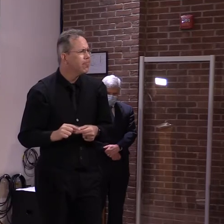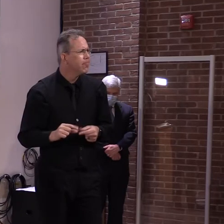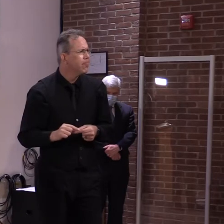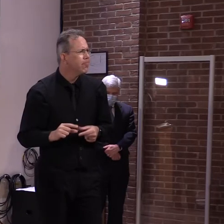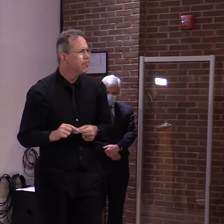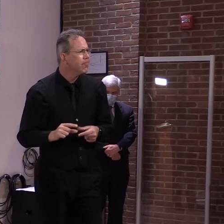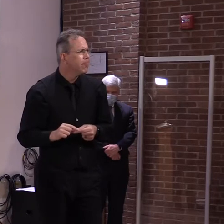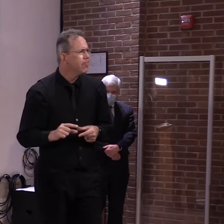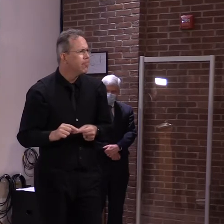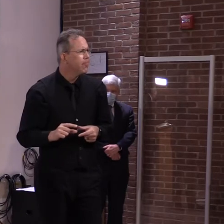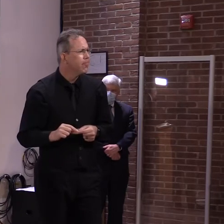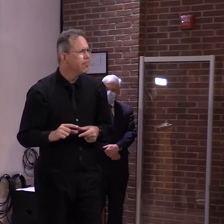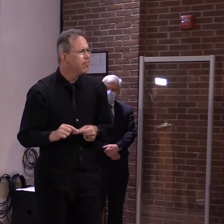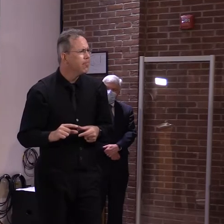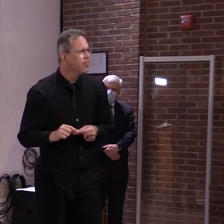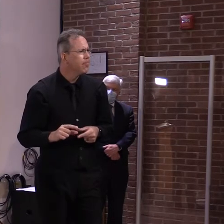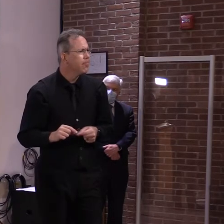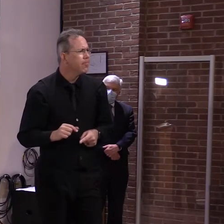season?